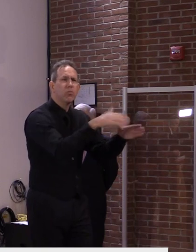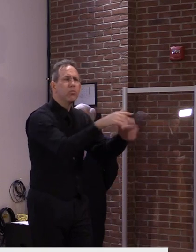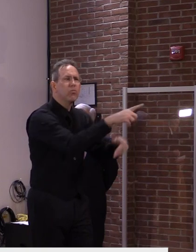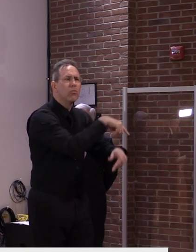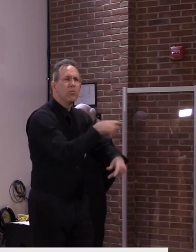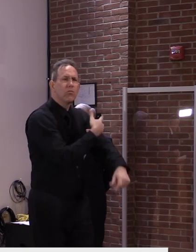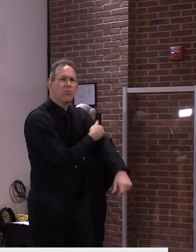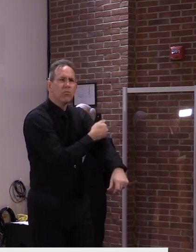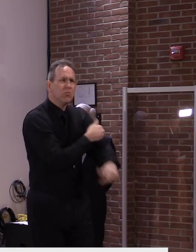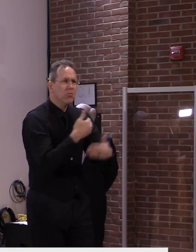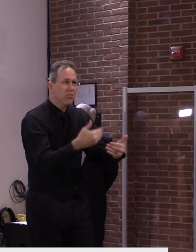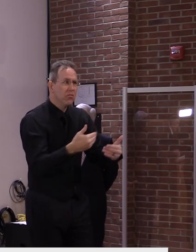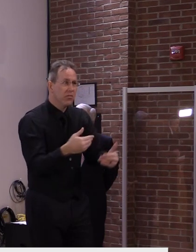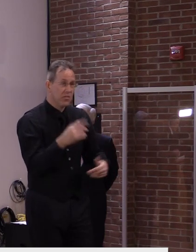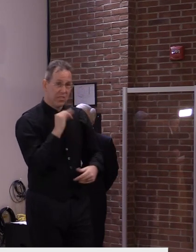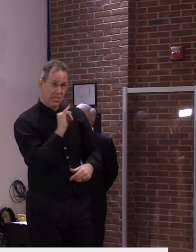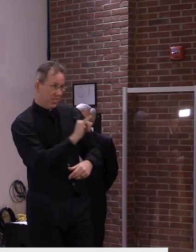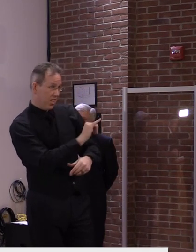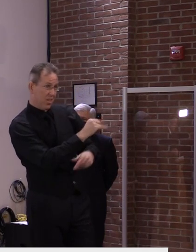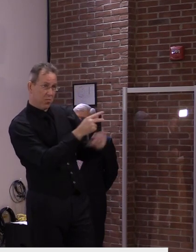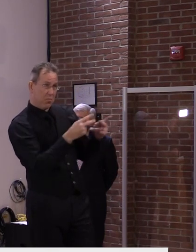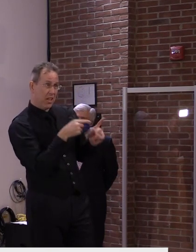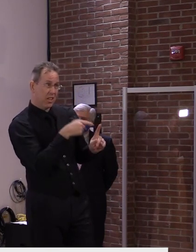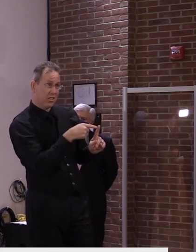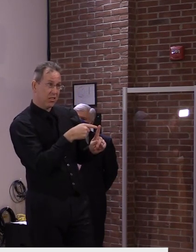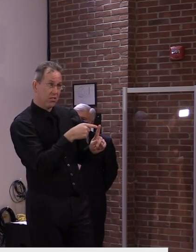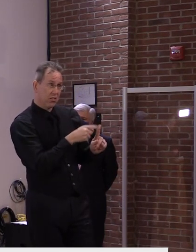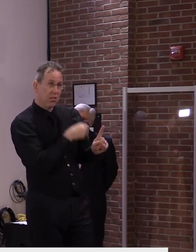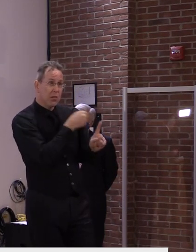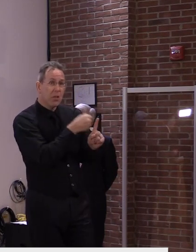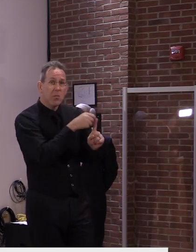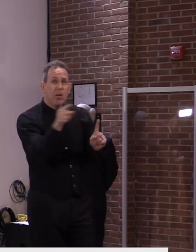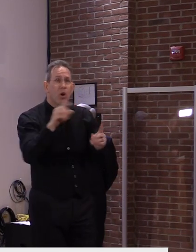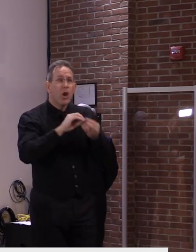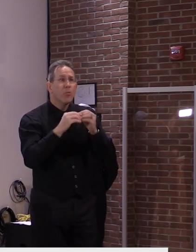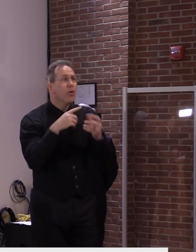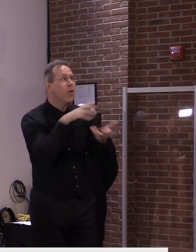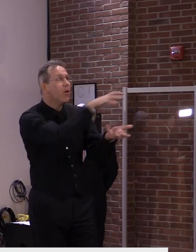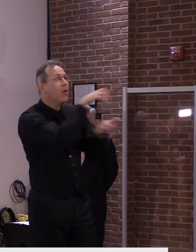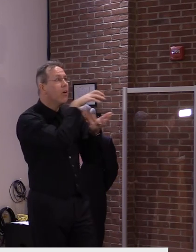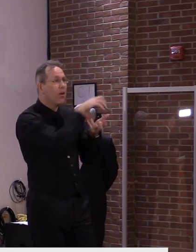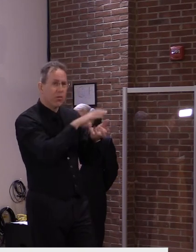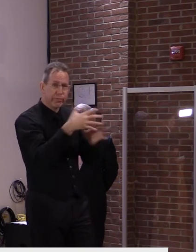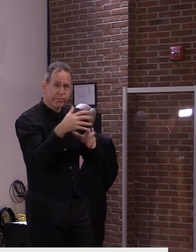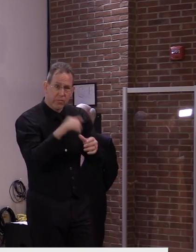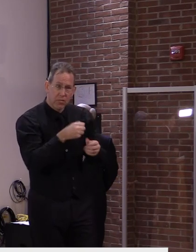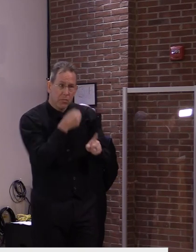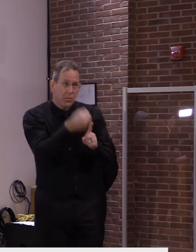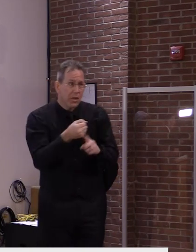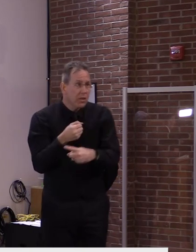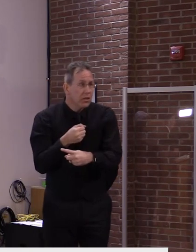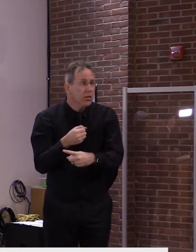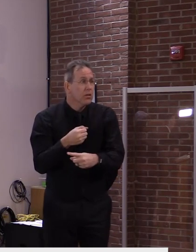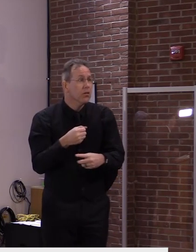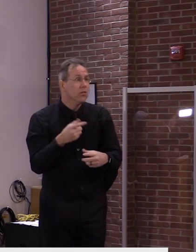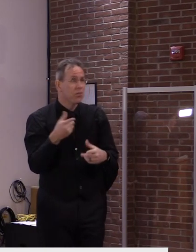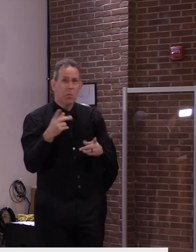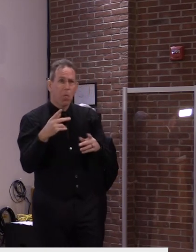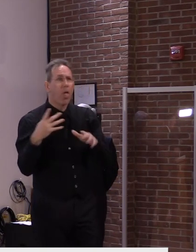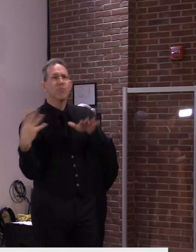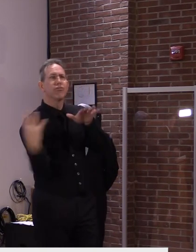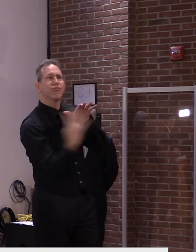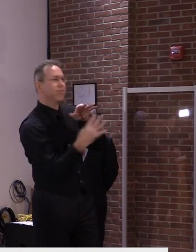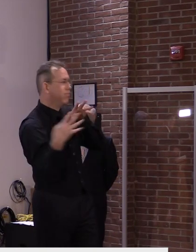numbers that you might not be aware that Vermonters are getting vaccines there and your numbers may be off? I wasn't